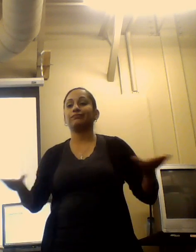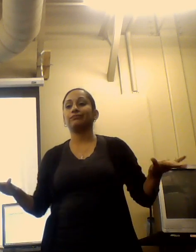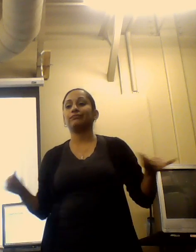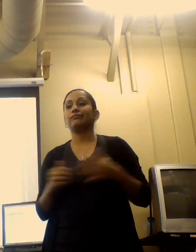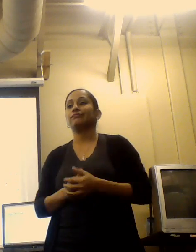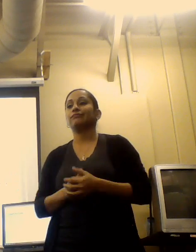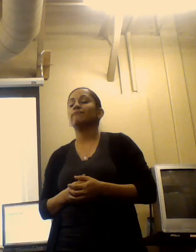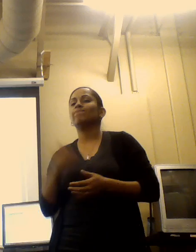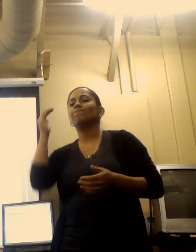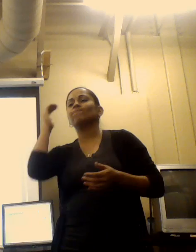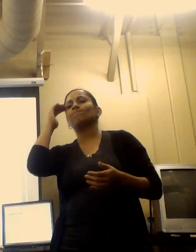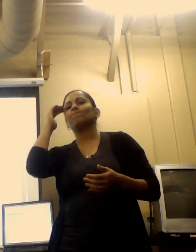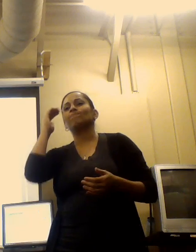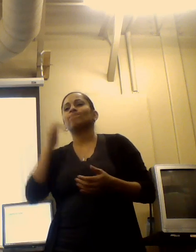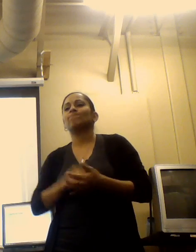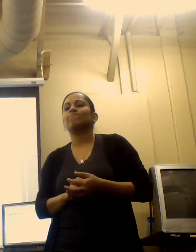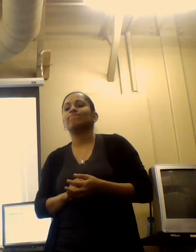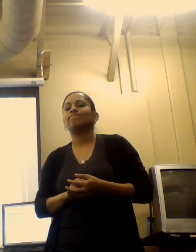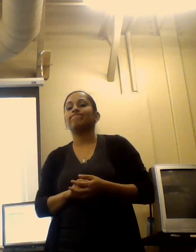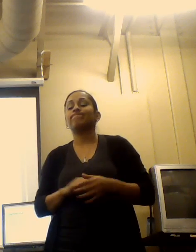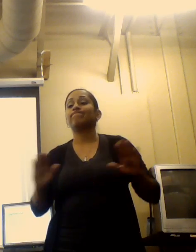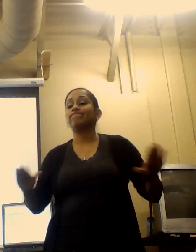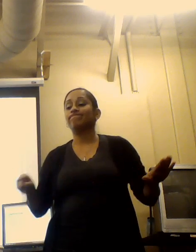Children kind of have their own special,